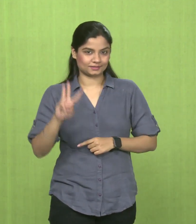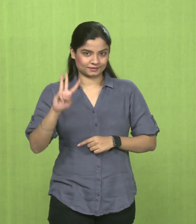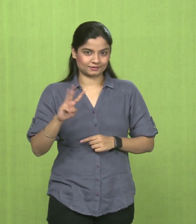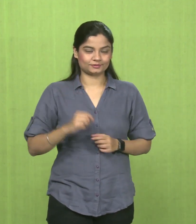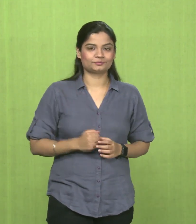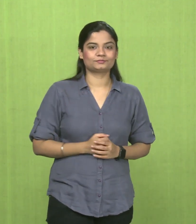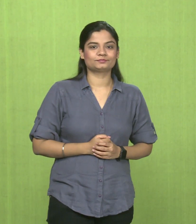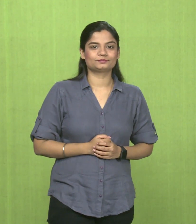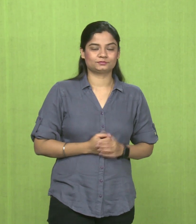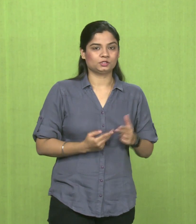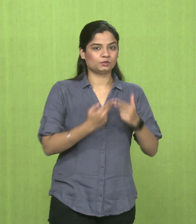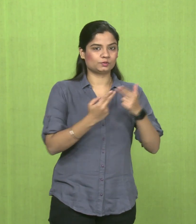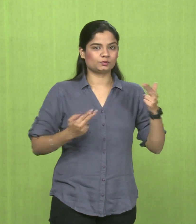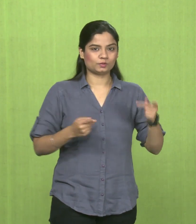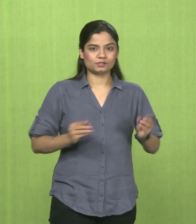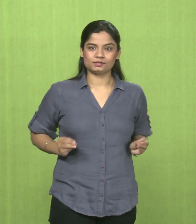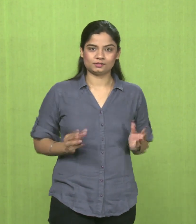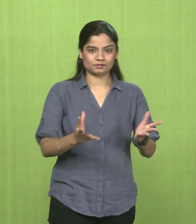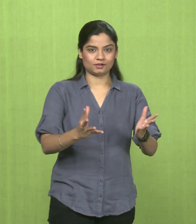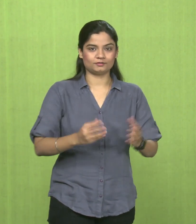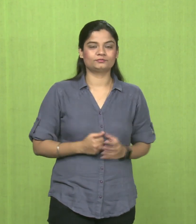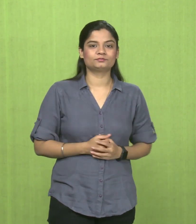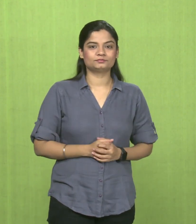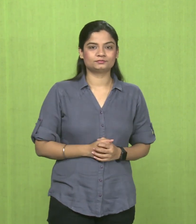Now we will do part 3. Let's begin.